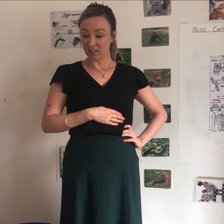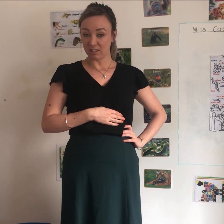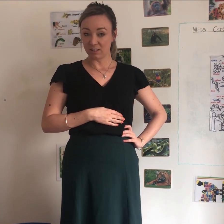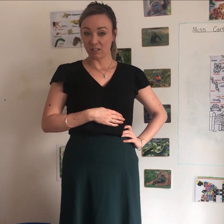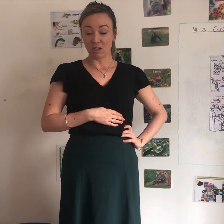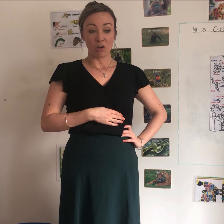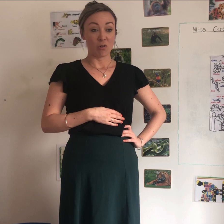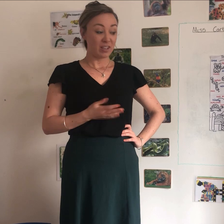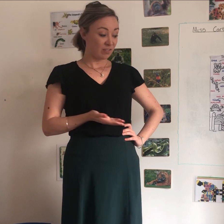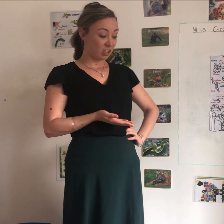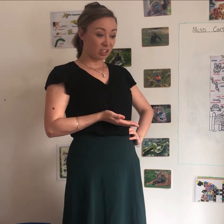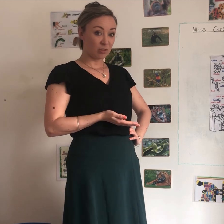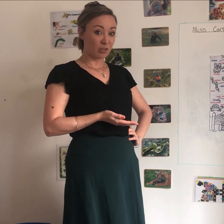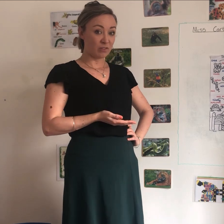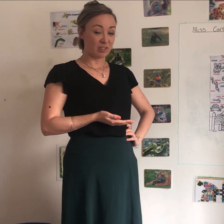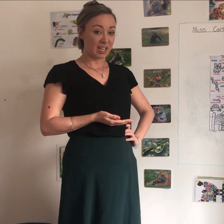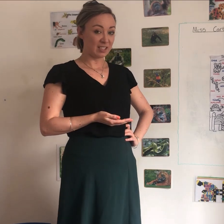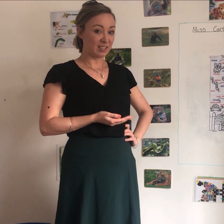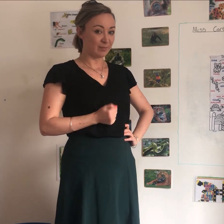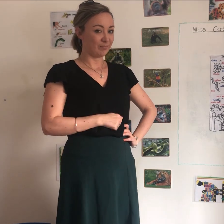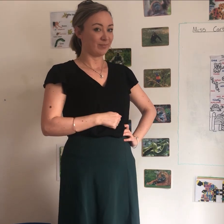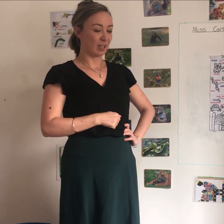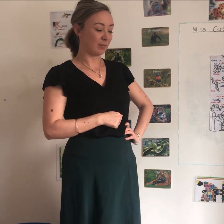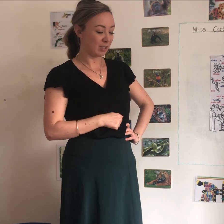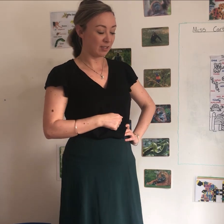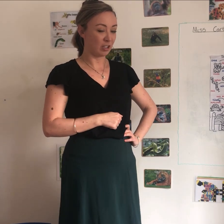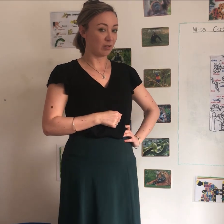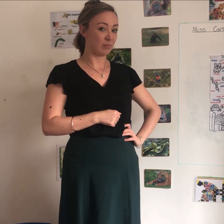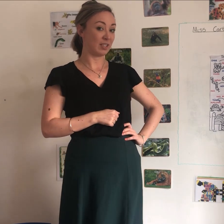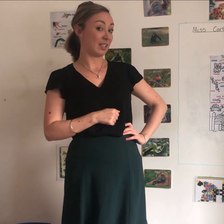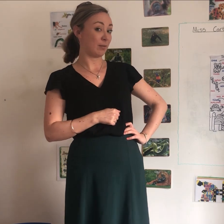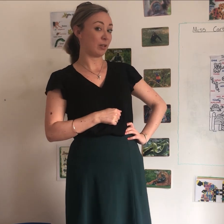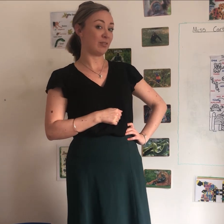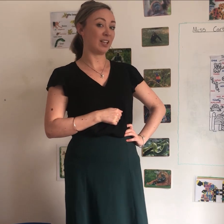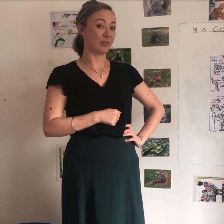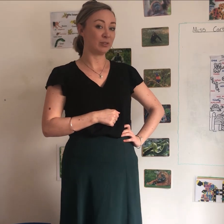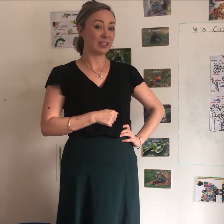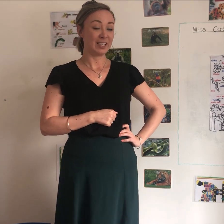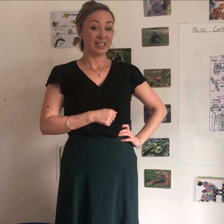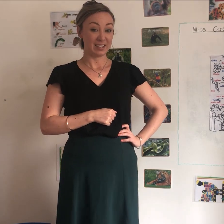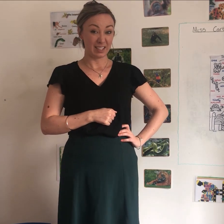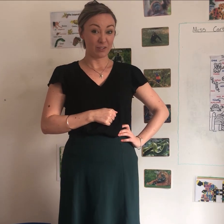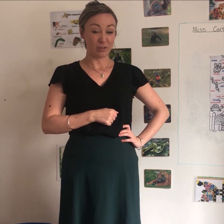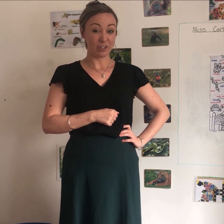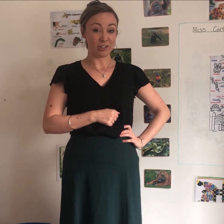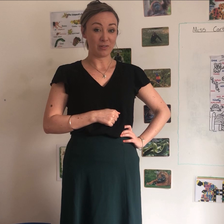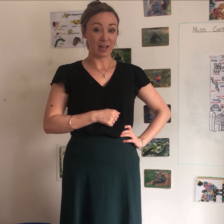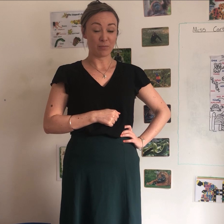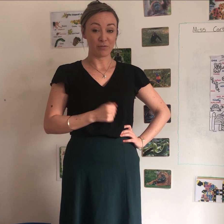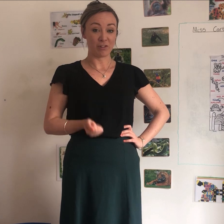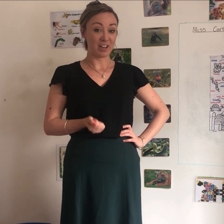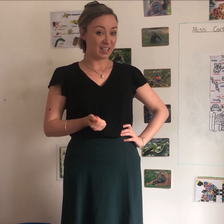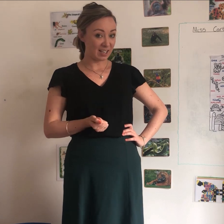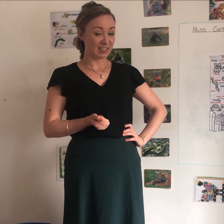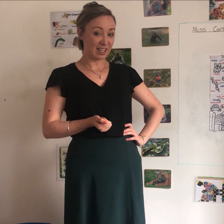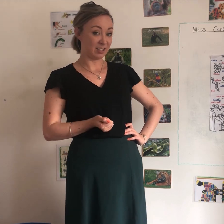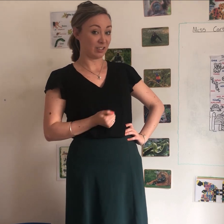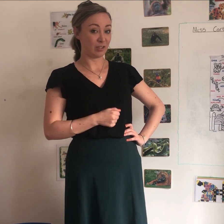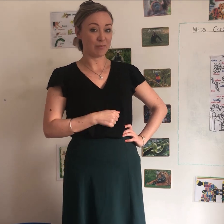sisters, or even just to one of your teddies. I'm going to have a go with Mr. Hippo now. See if you can do that before our next lesson